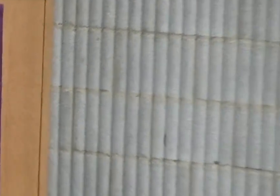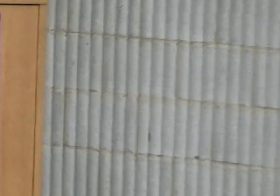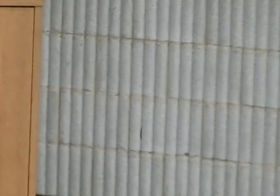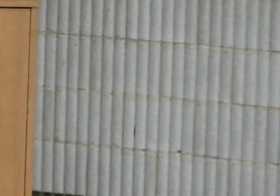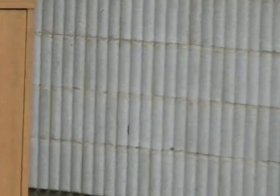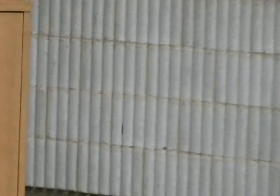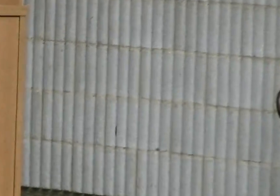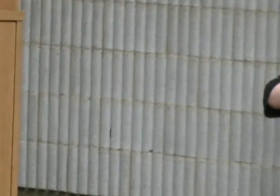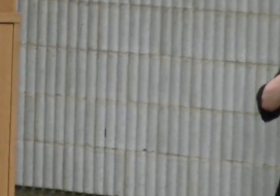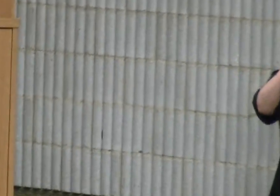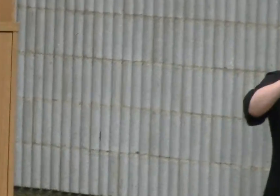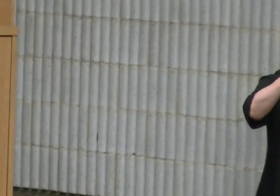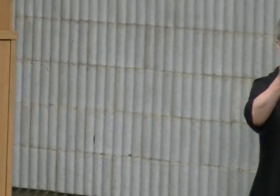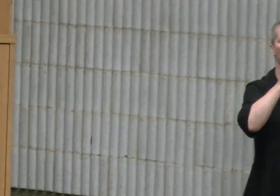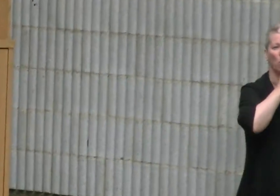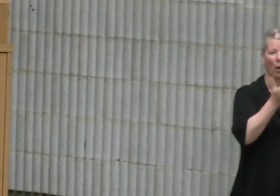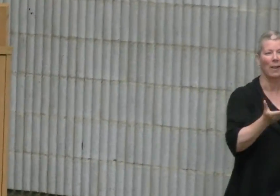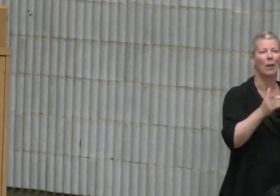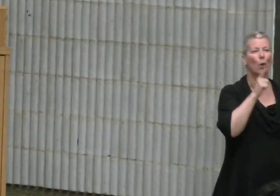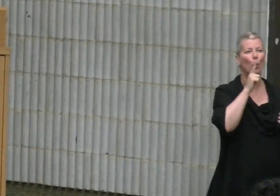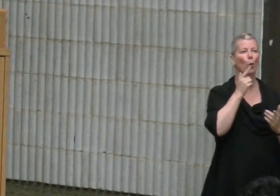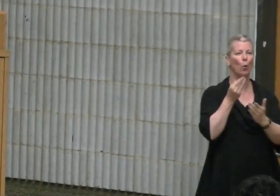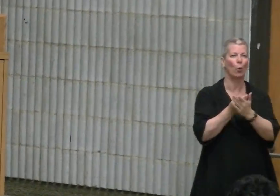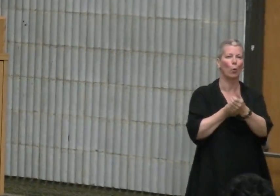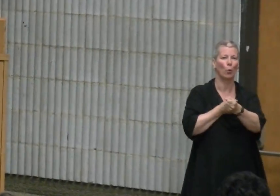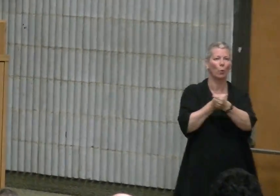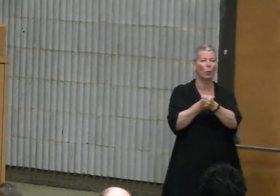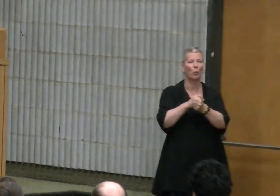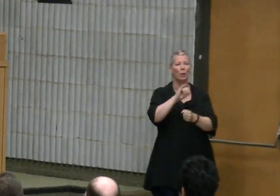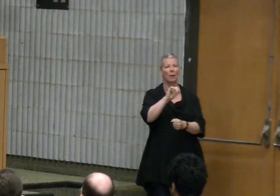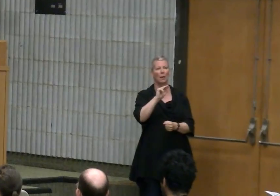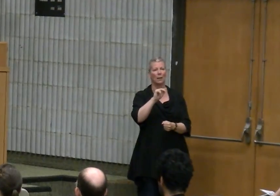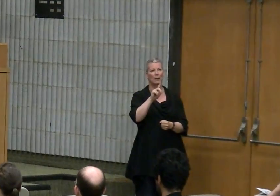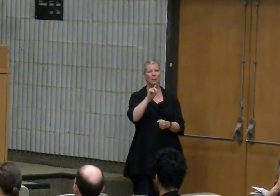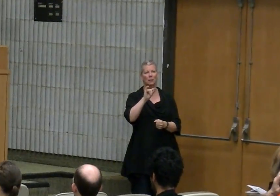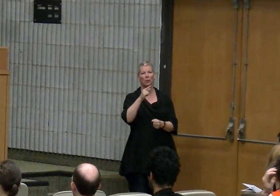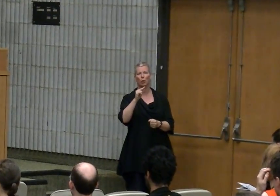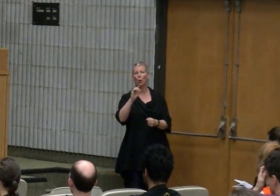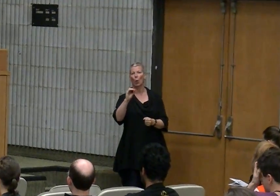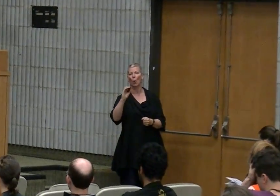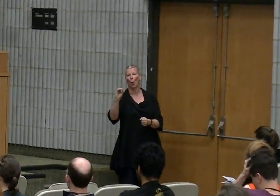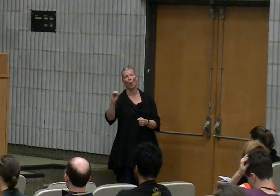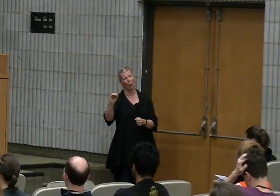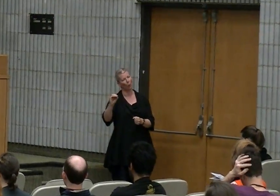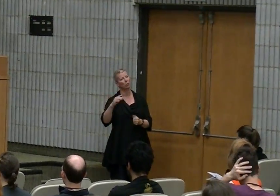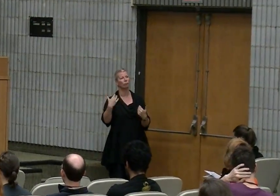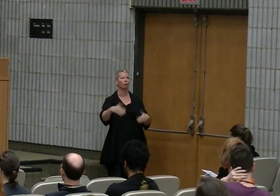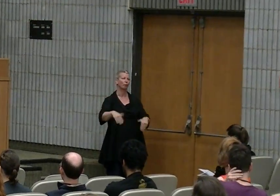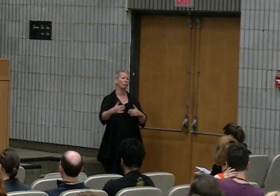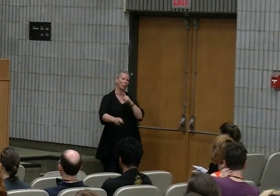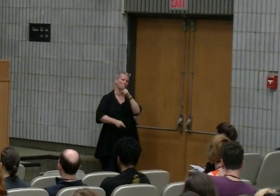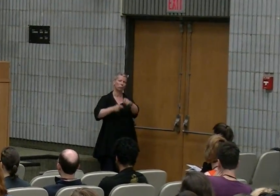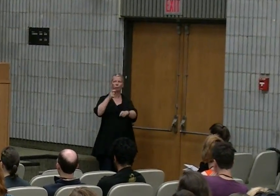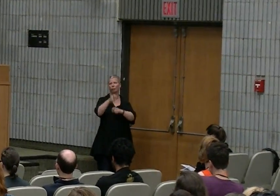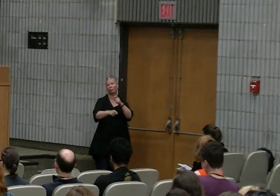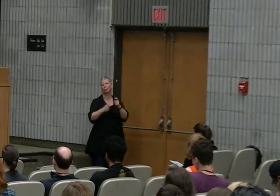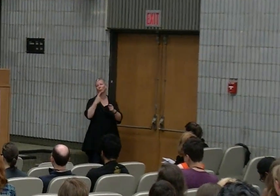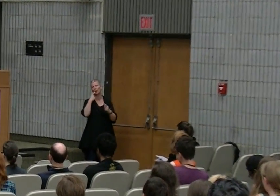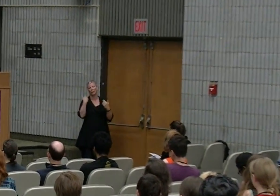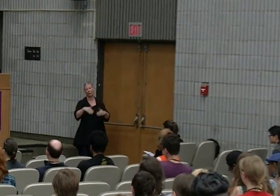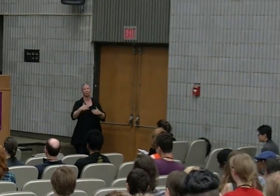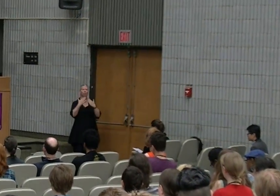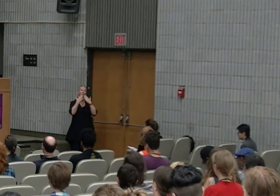everyone who helped us out on our Indiegogo campaign, because without that campaign, we wouldn't have been able to do so much for this